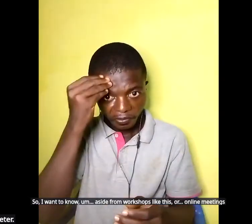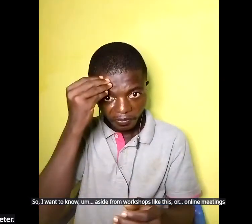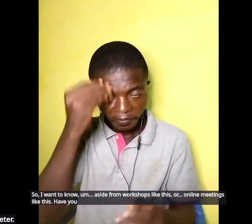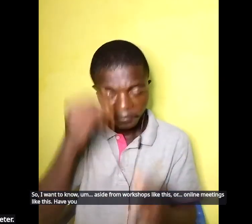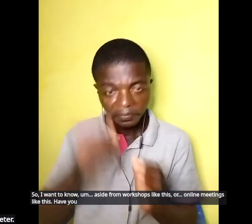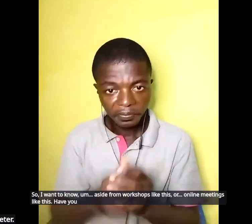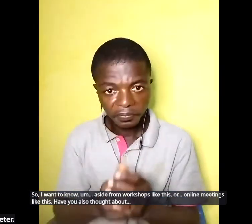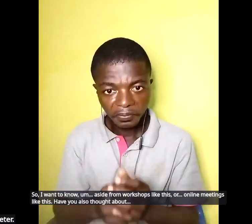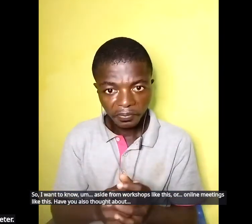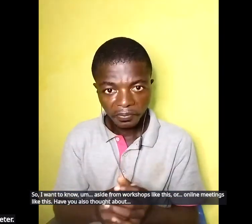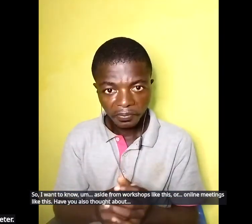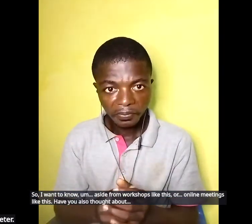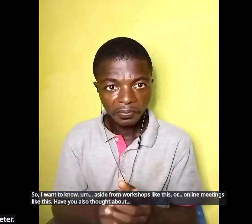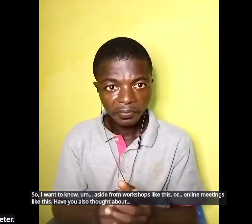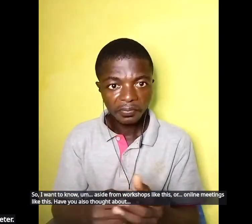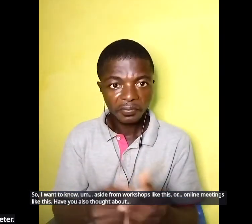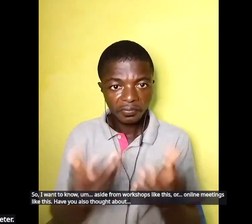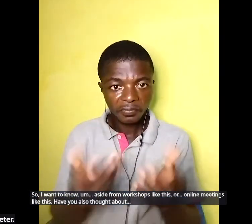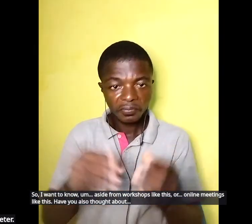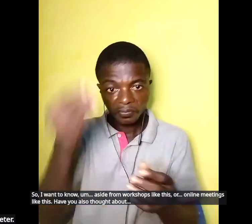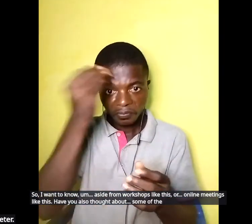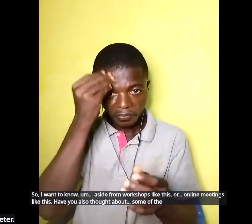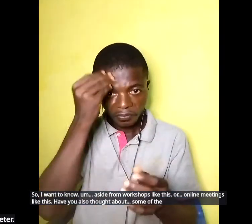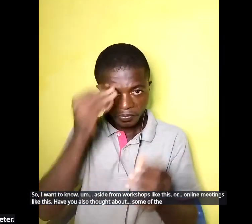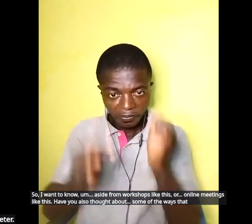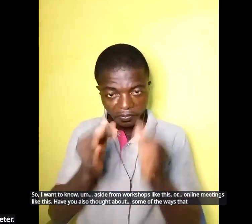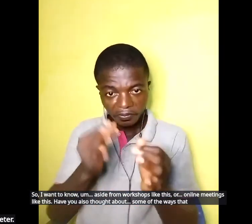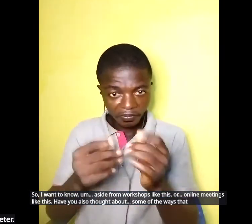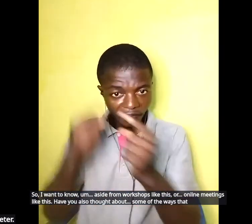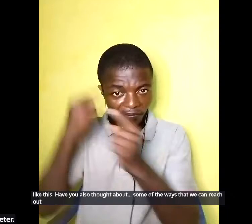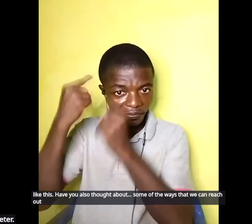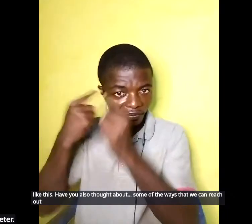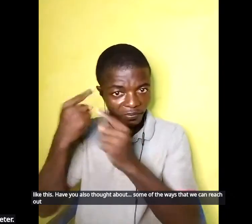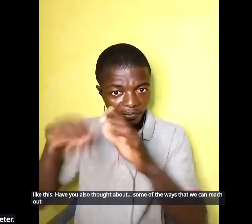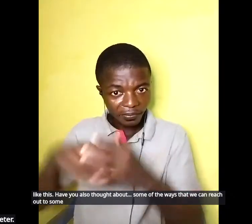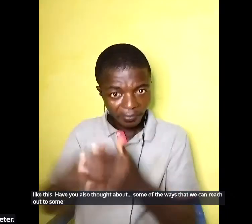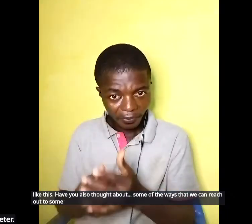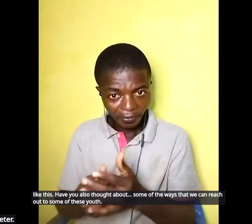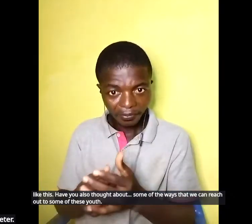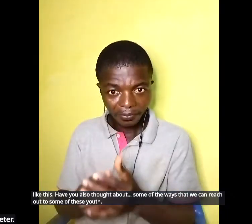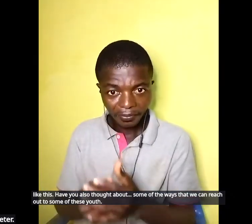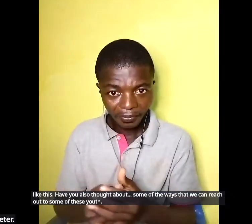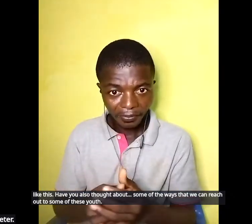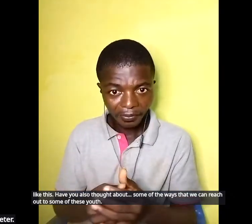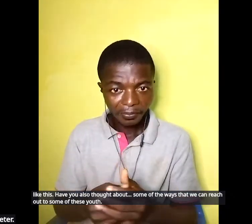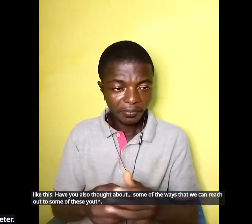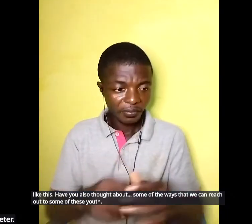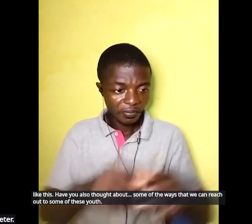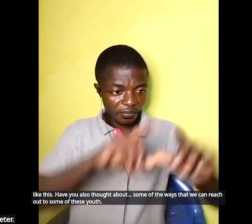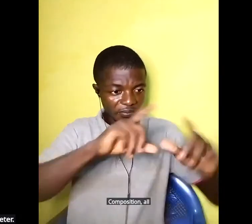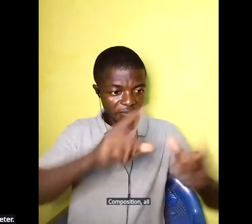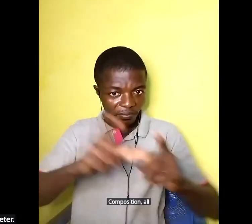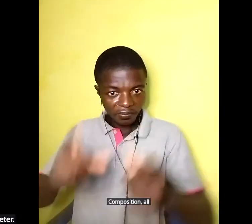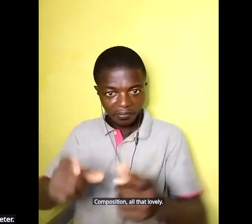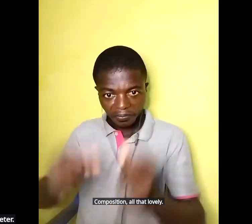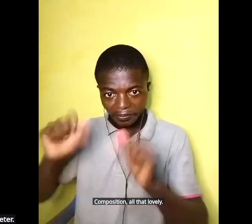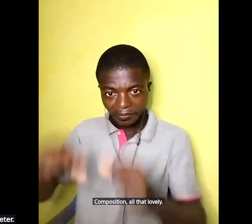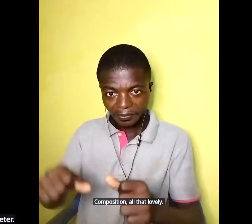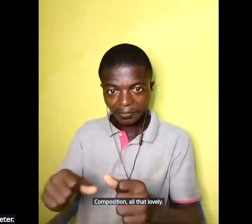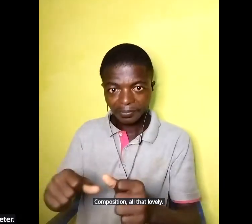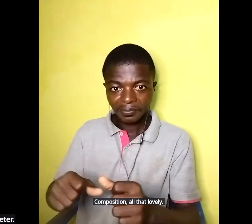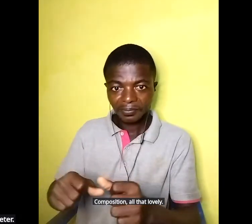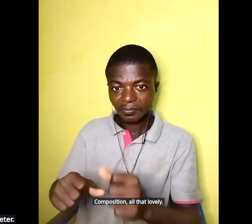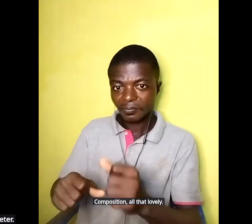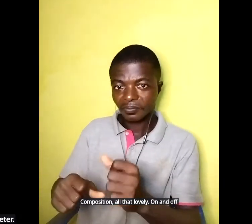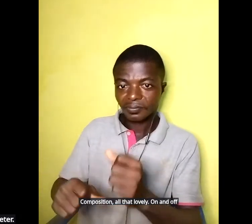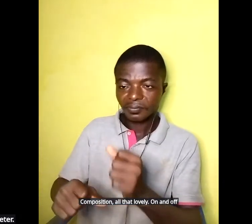about some of the ways that we can reach out to some of these youth on the campuses and all that, who are doing all manner of things,